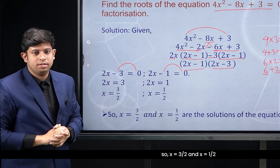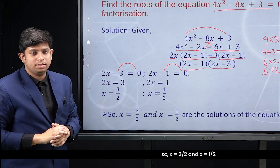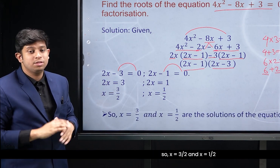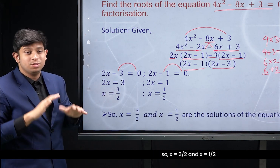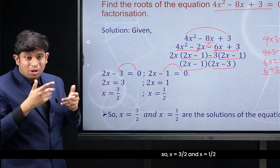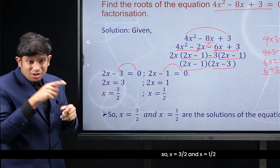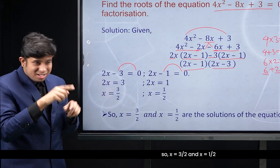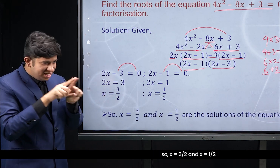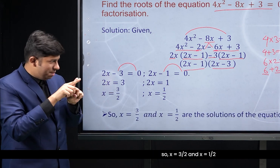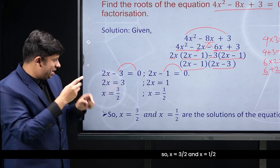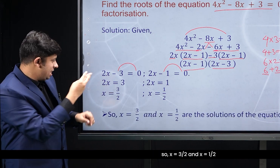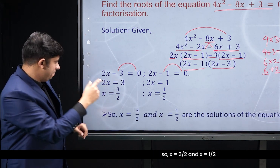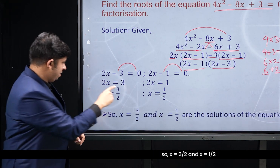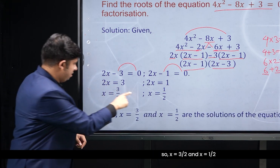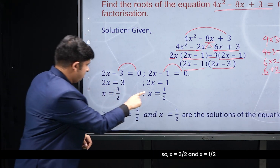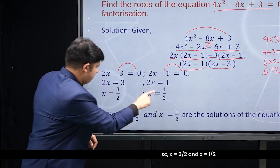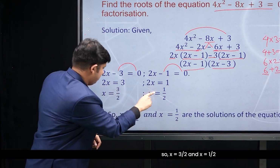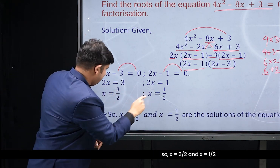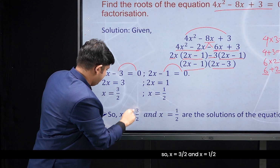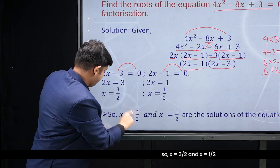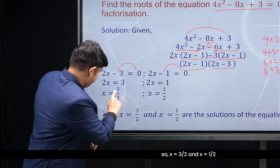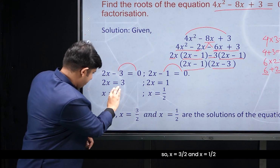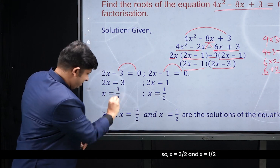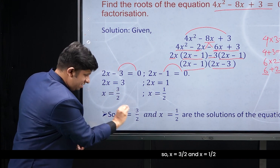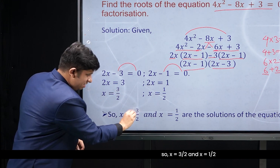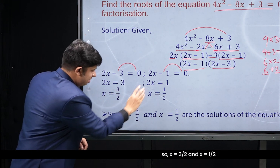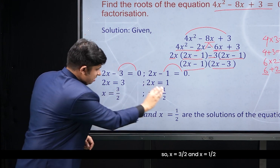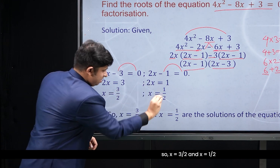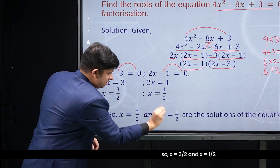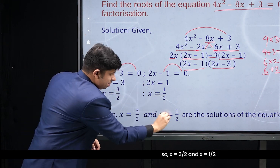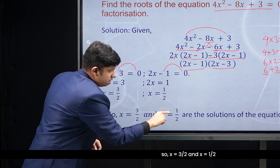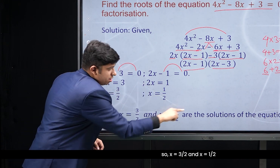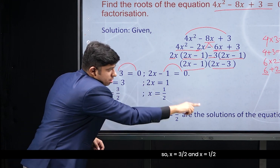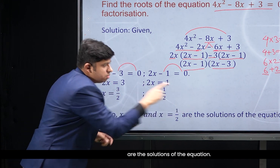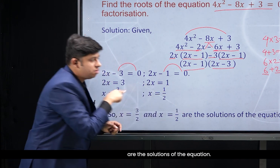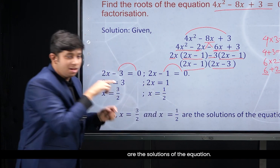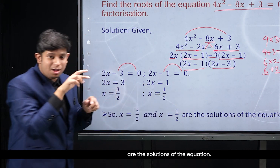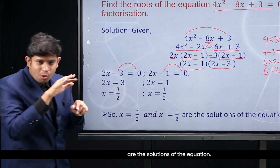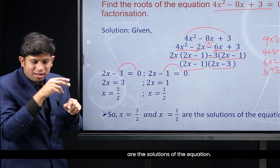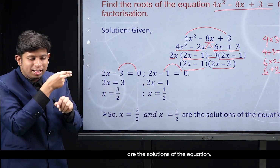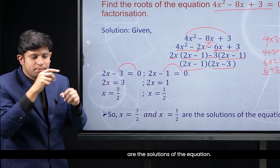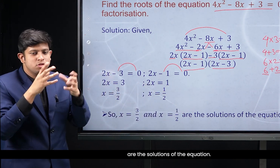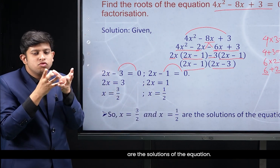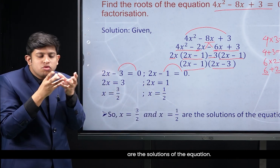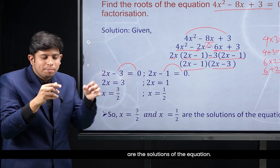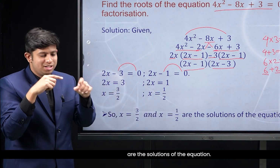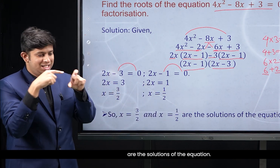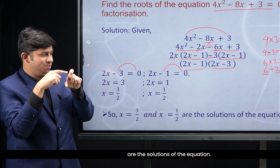So, x equal to 3 by 2 and x equal to 1 by 2 are the solutions of the equation.